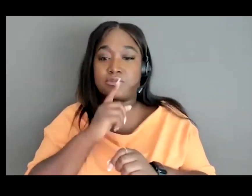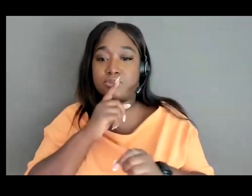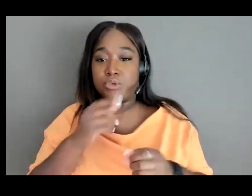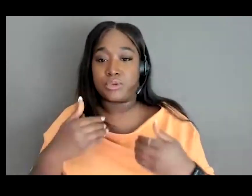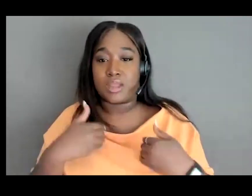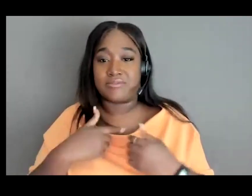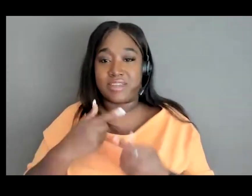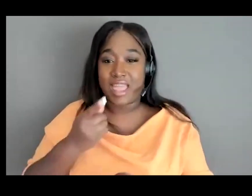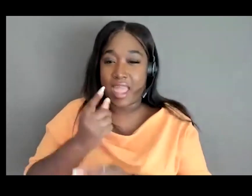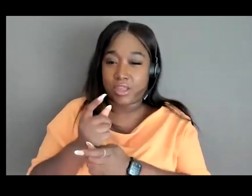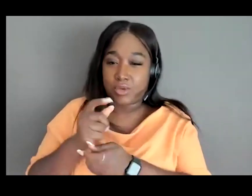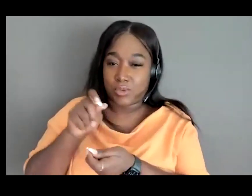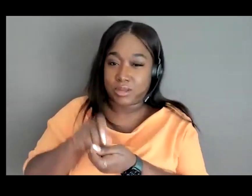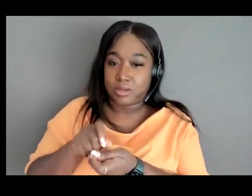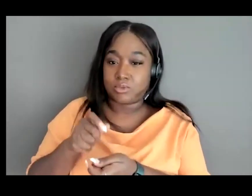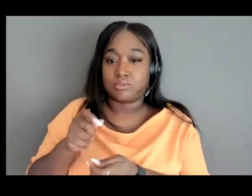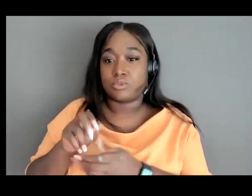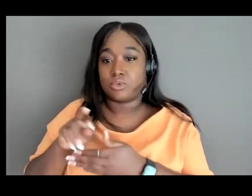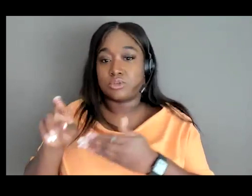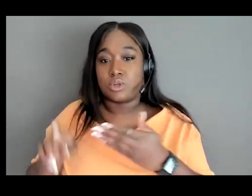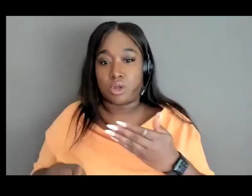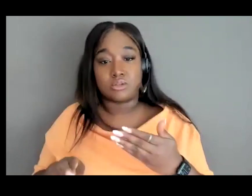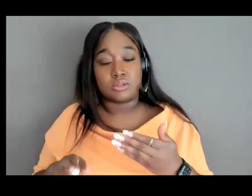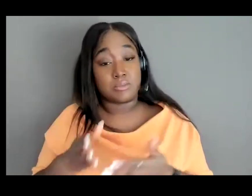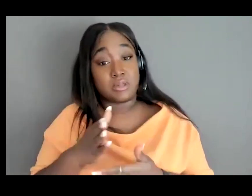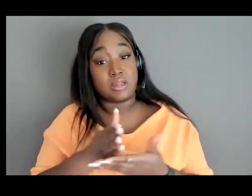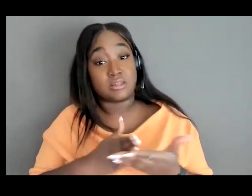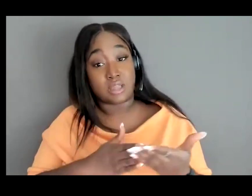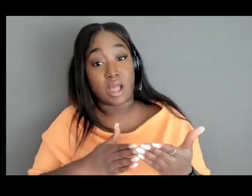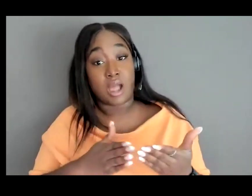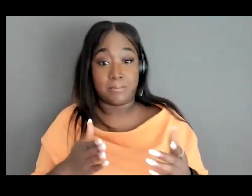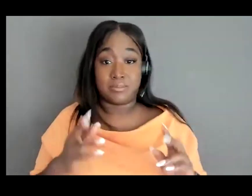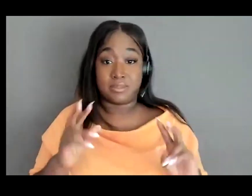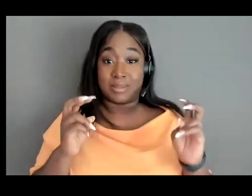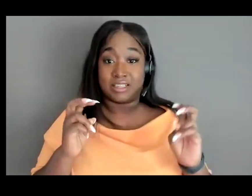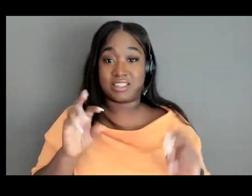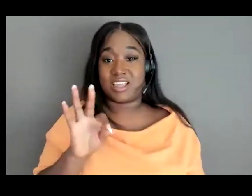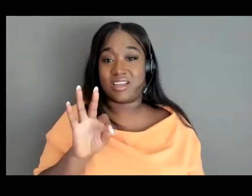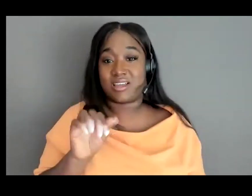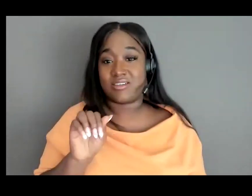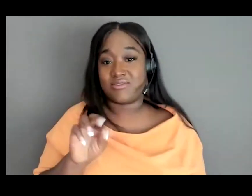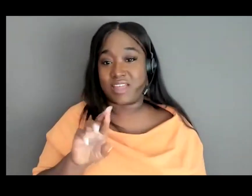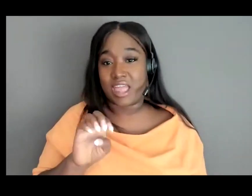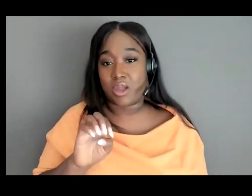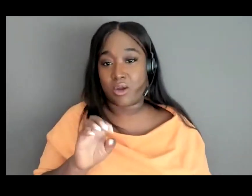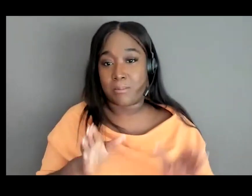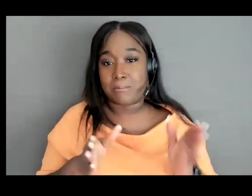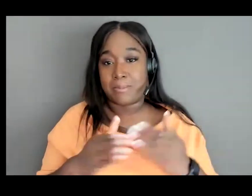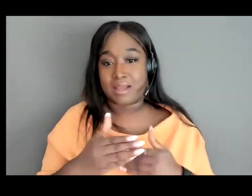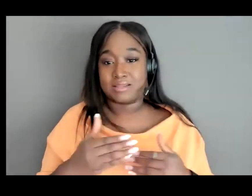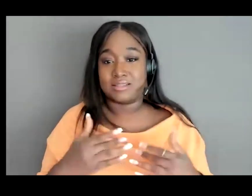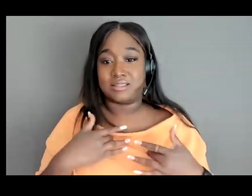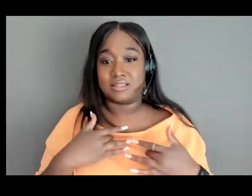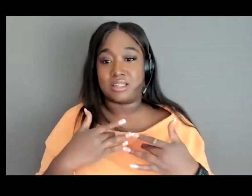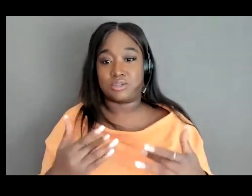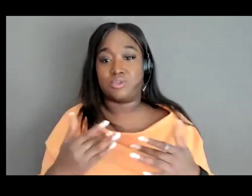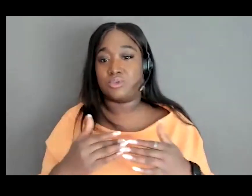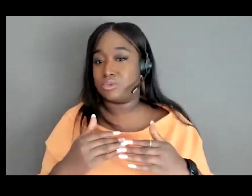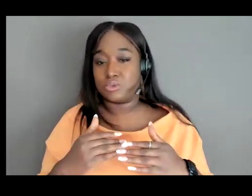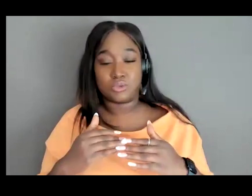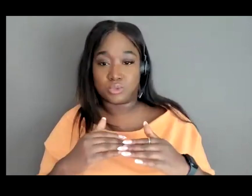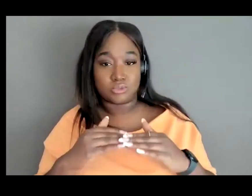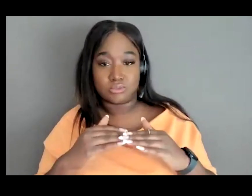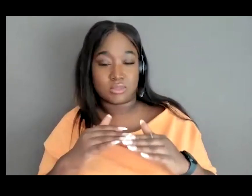because some data sources tend to, especially Farebox, tends to undercount. Do the